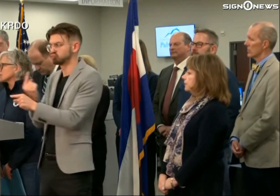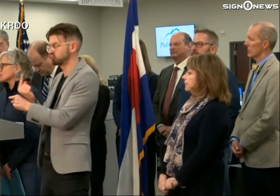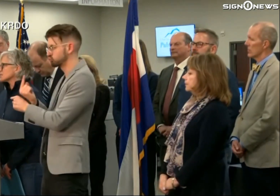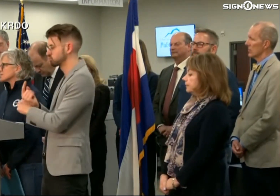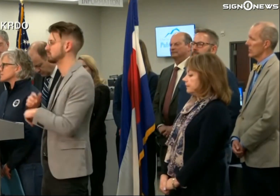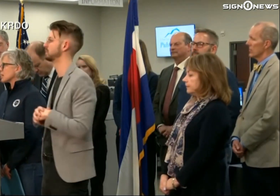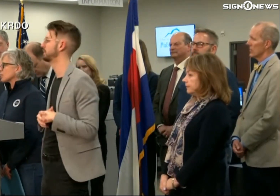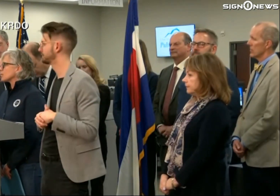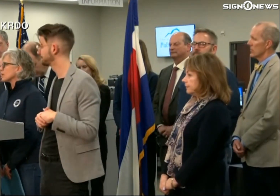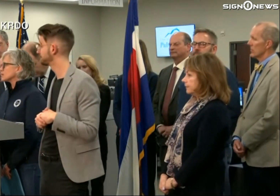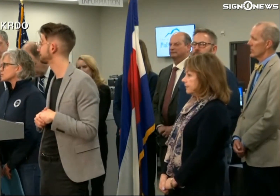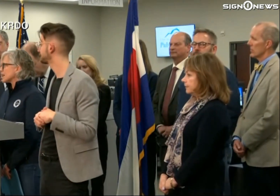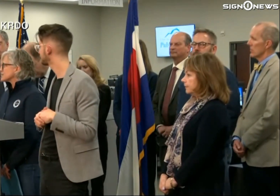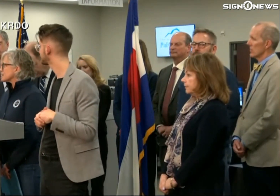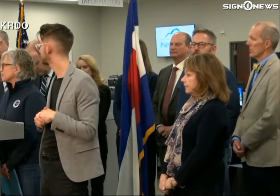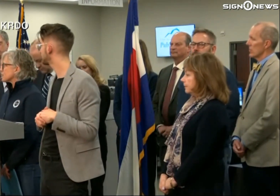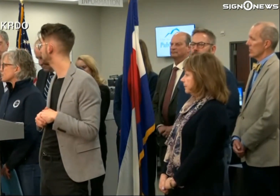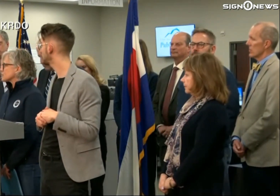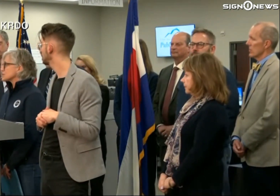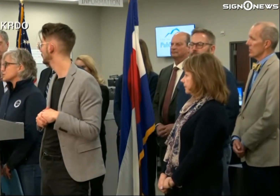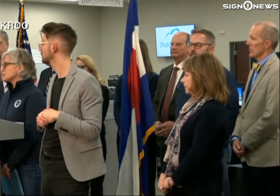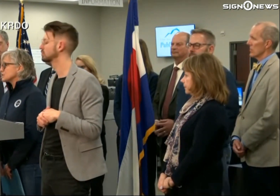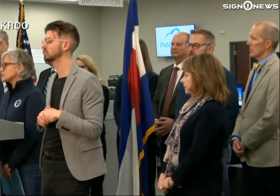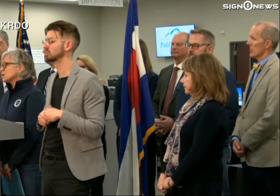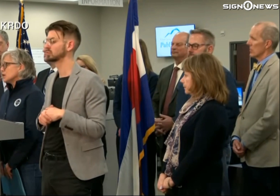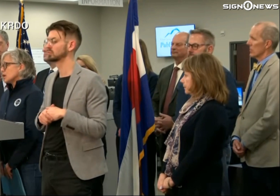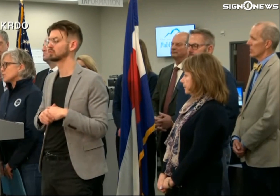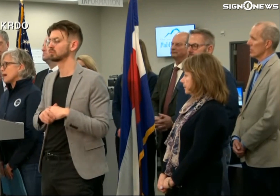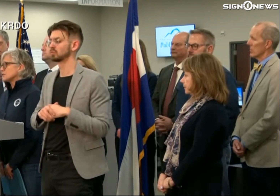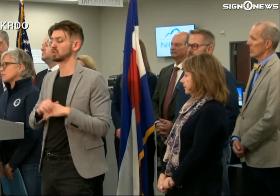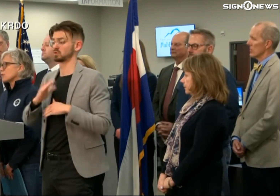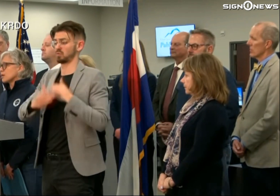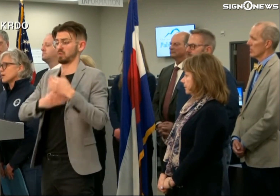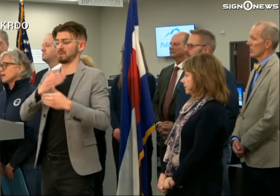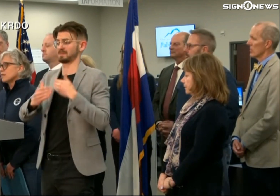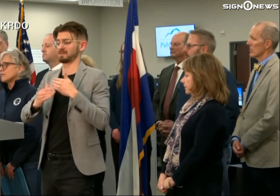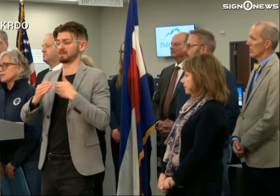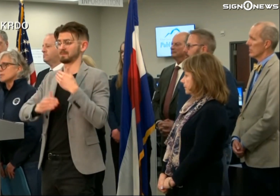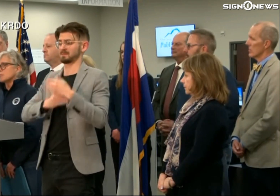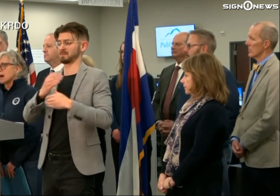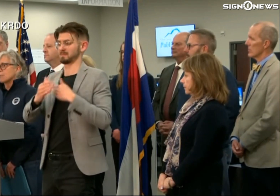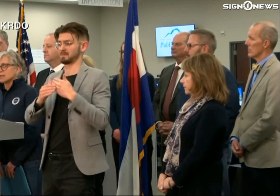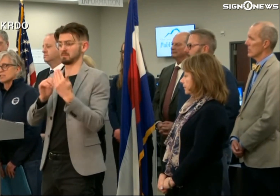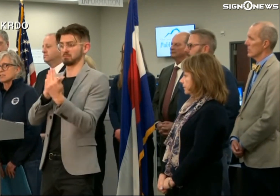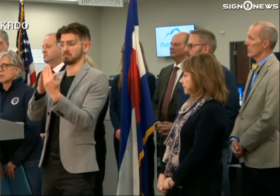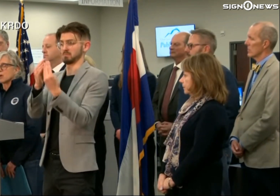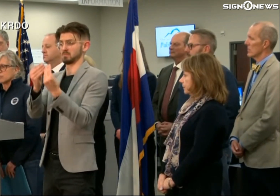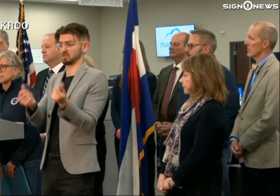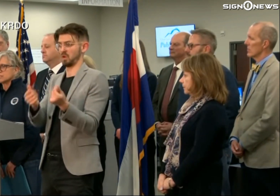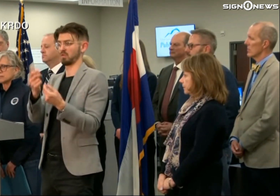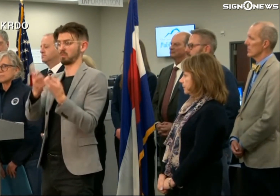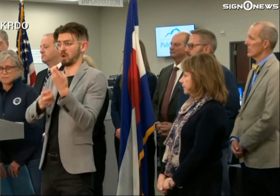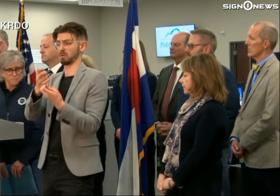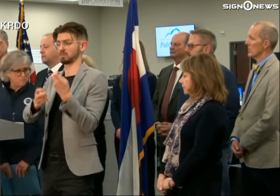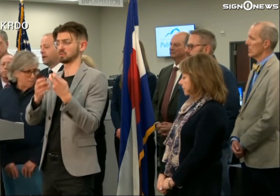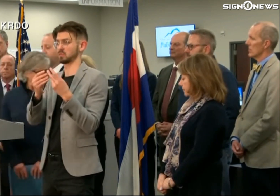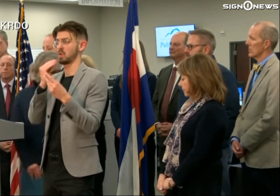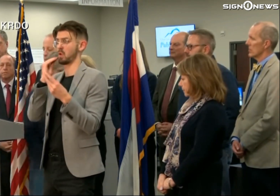developing processes that will address some of those concerns around our more vulnerable population of the